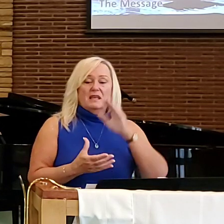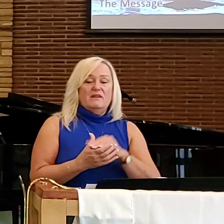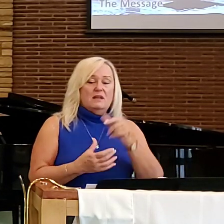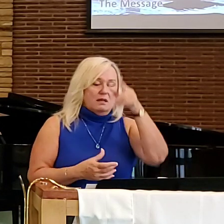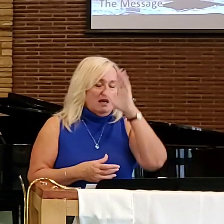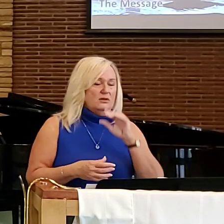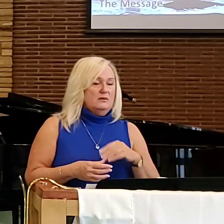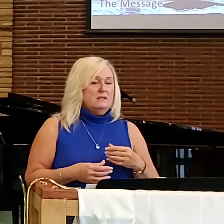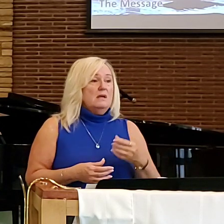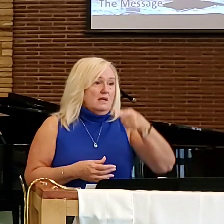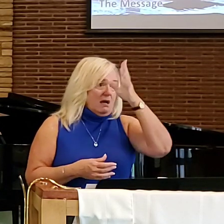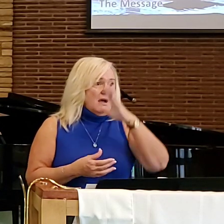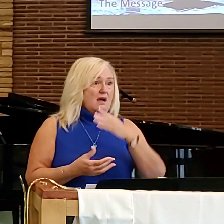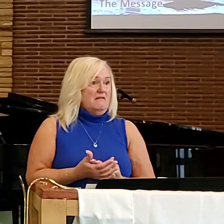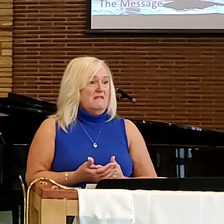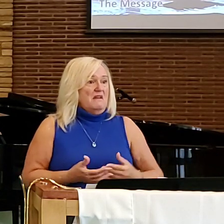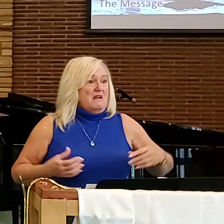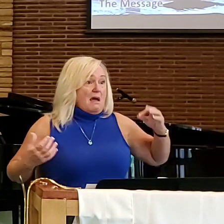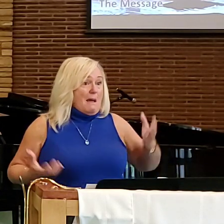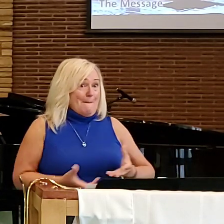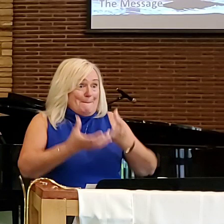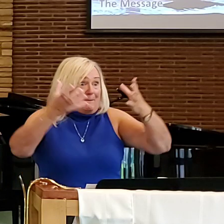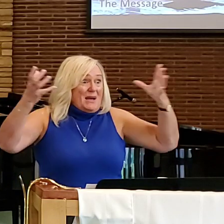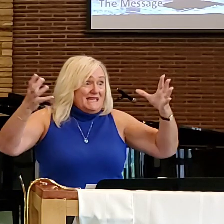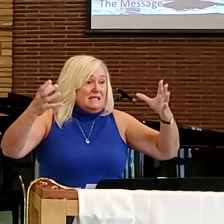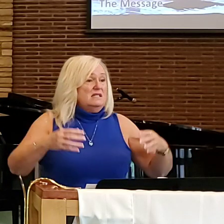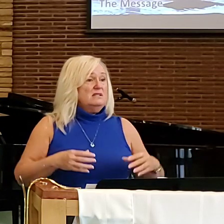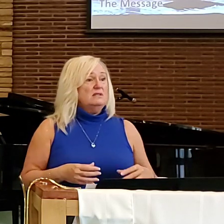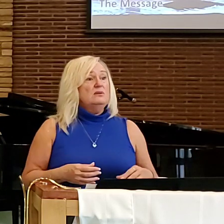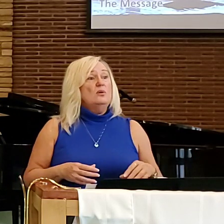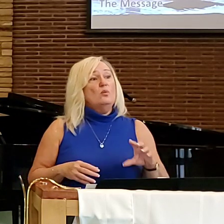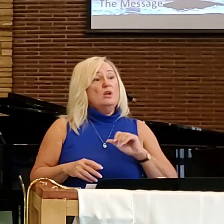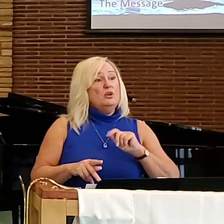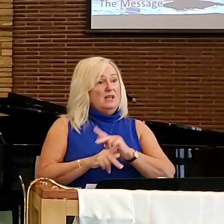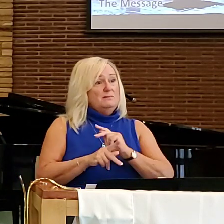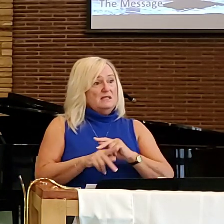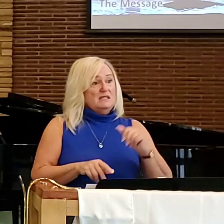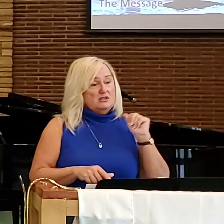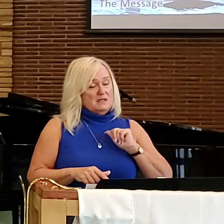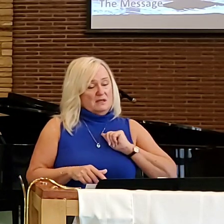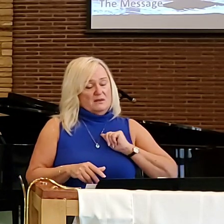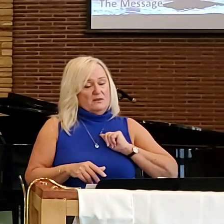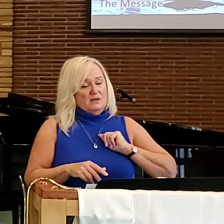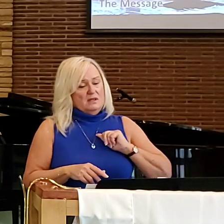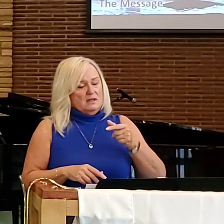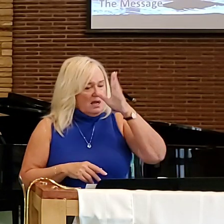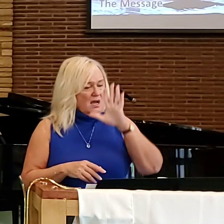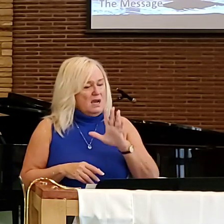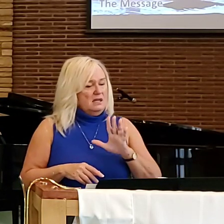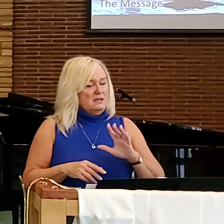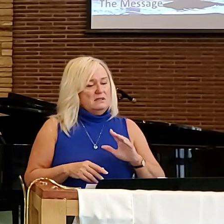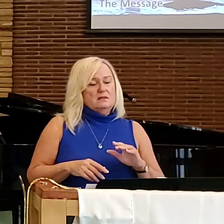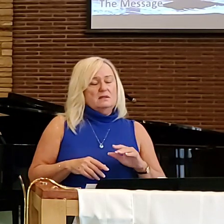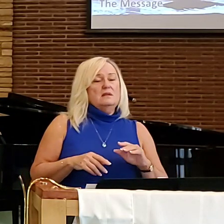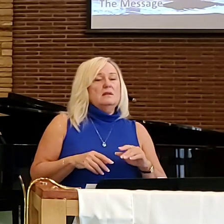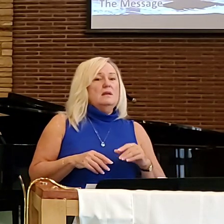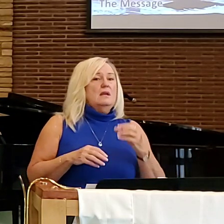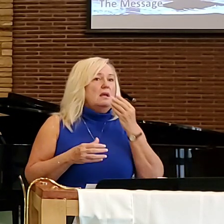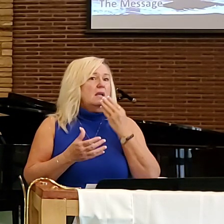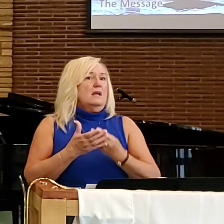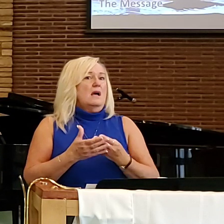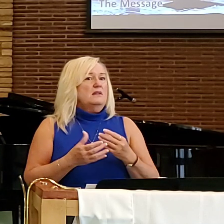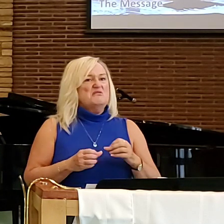of abundance or a God of scarcity? You see, if God is a God of scarcity and there's only so much to